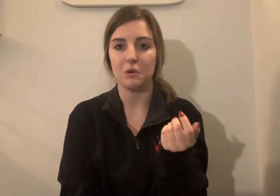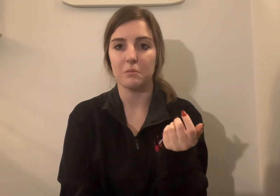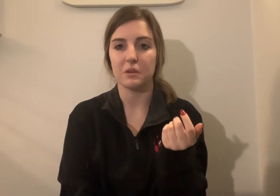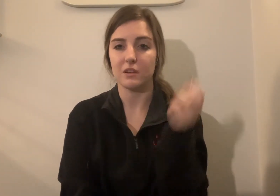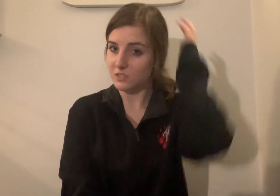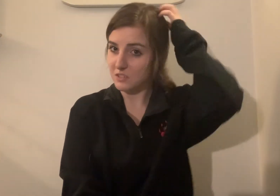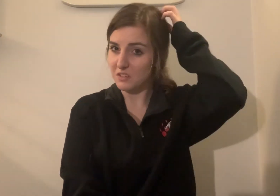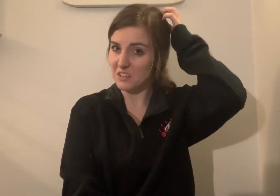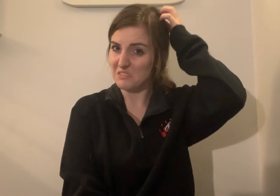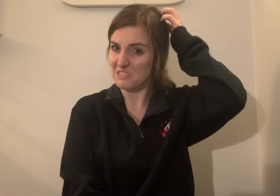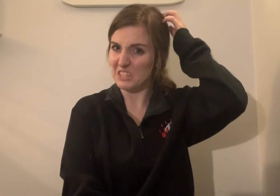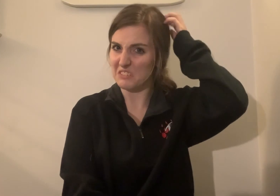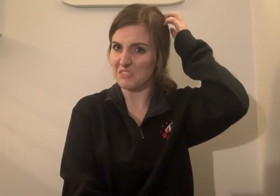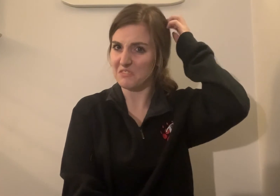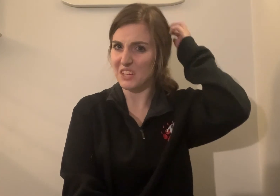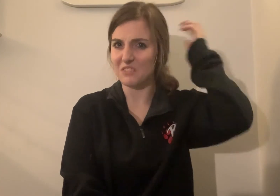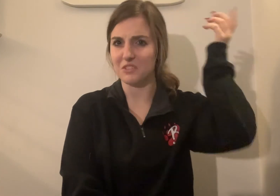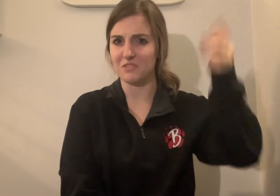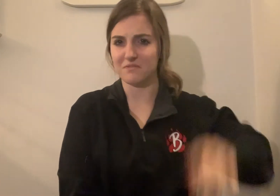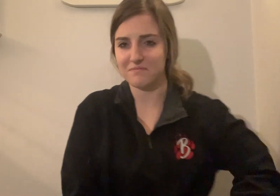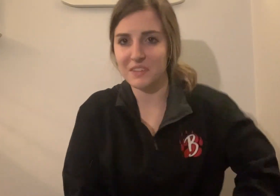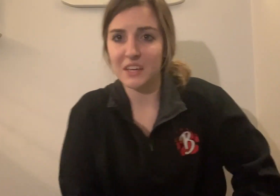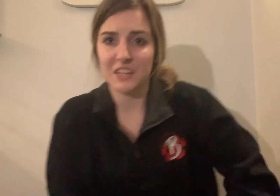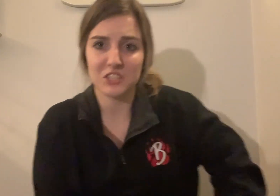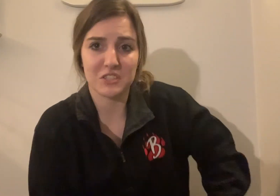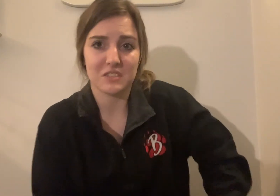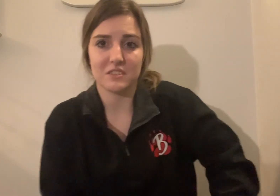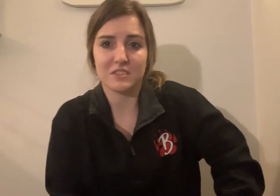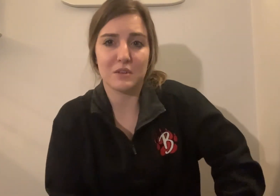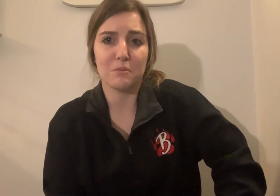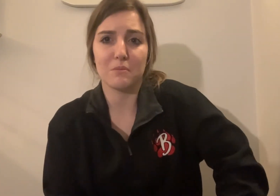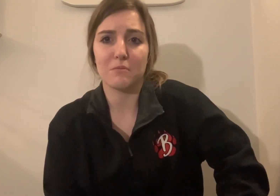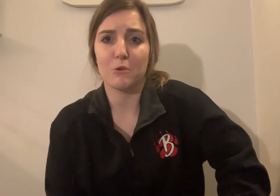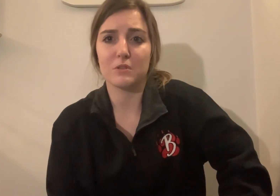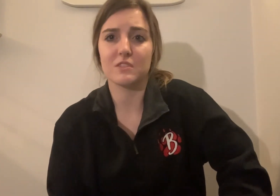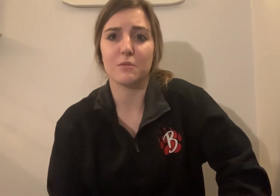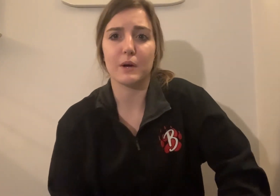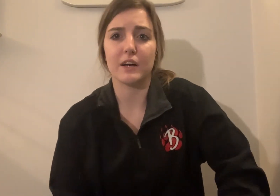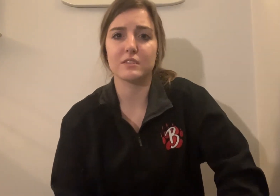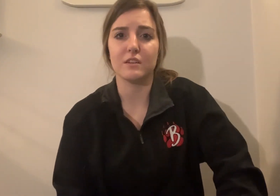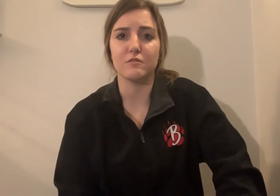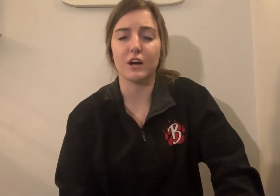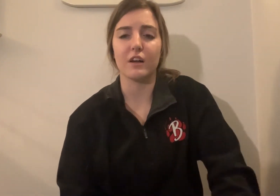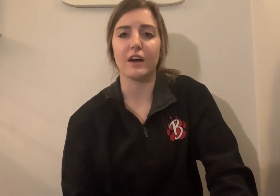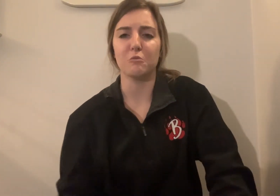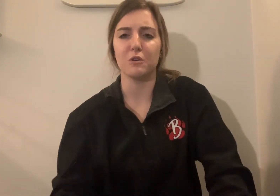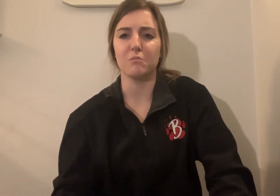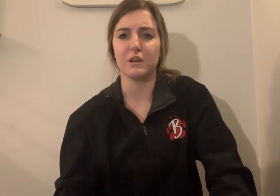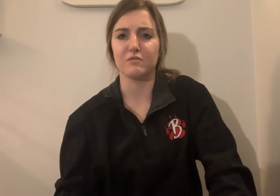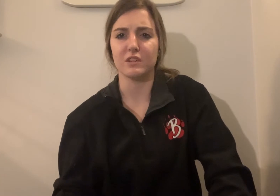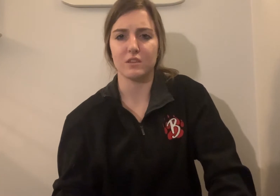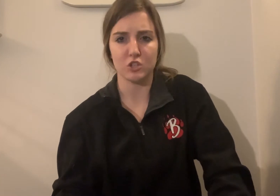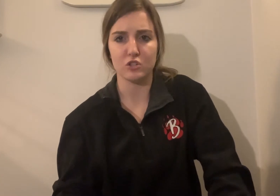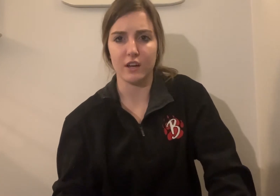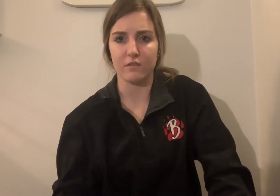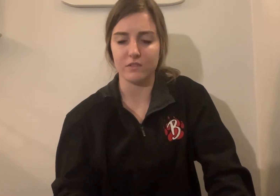be necessary. I don't know. It just, some words in the past have not had one, but I feel like they should have, and this